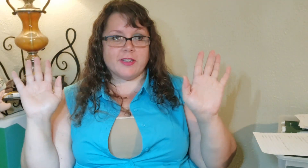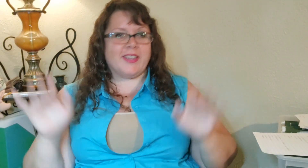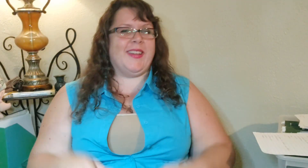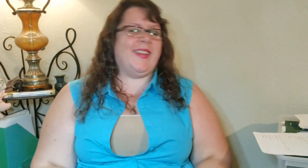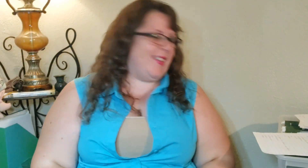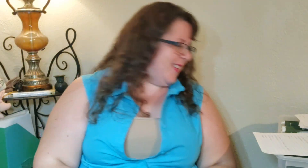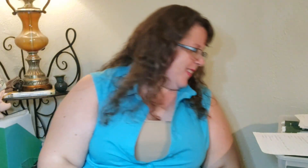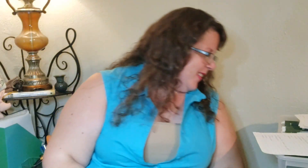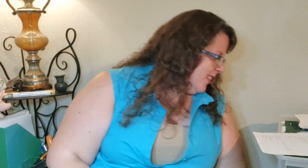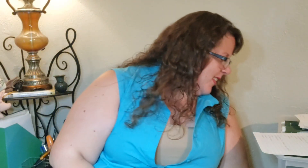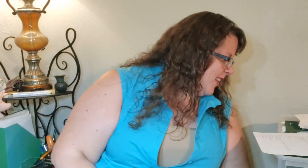done.